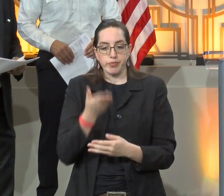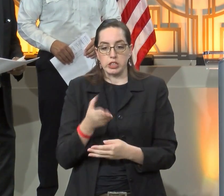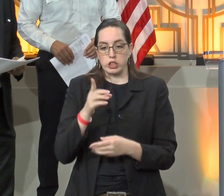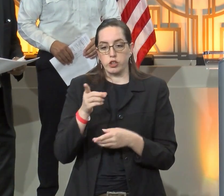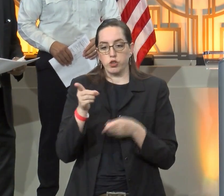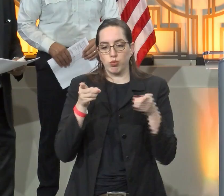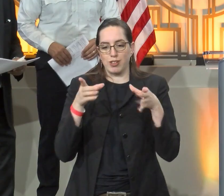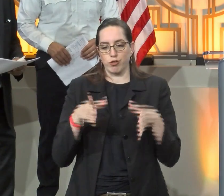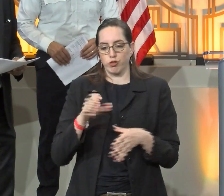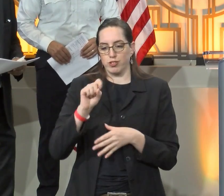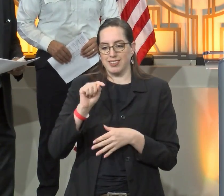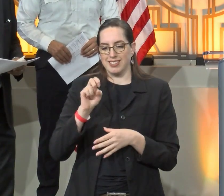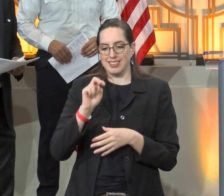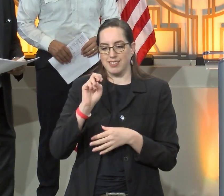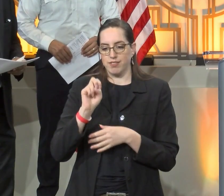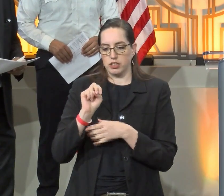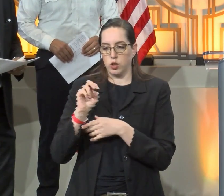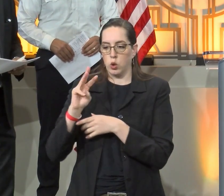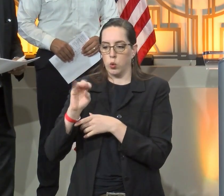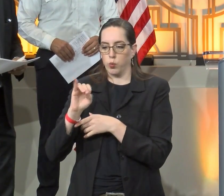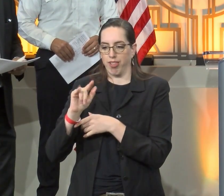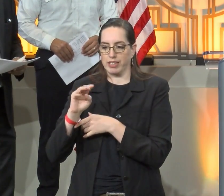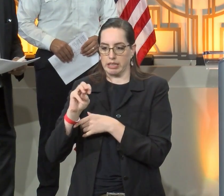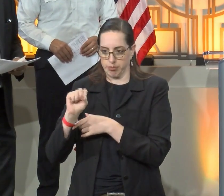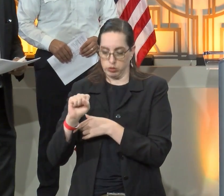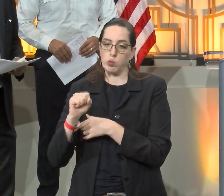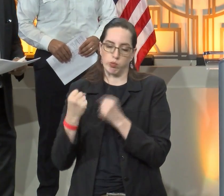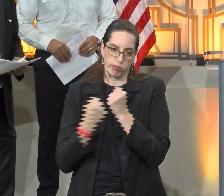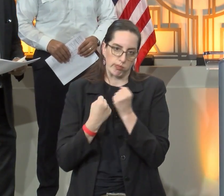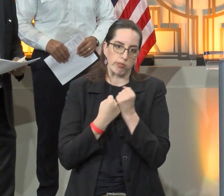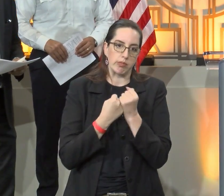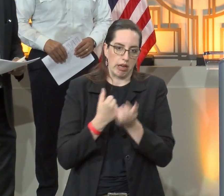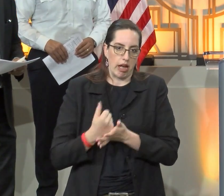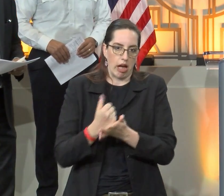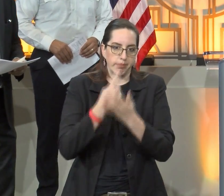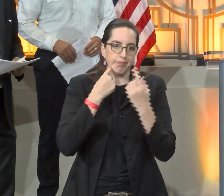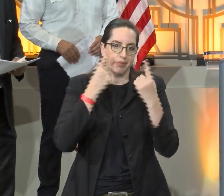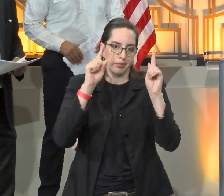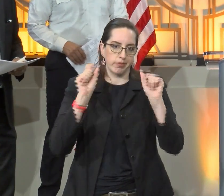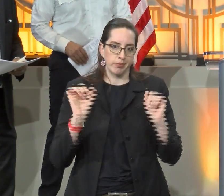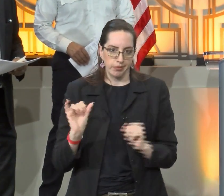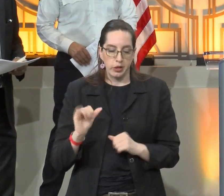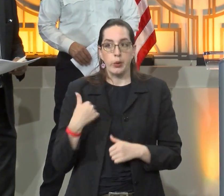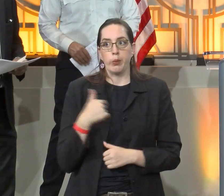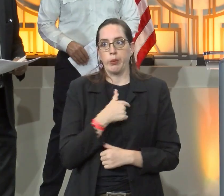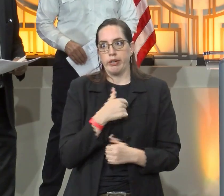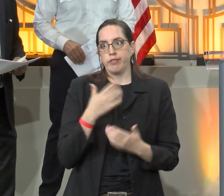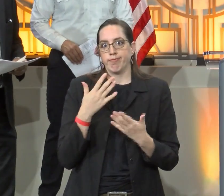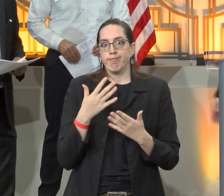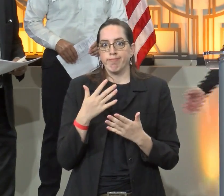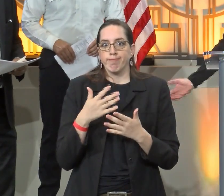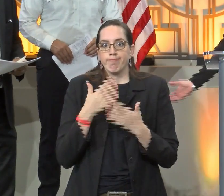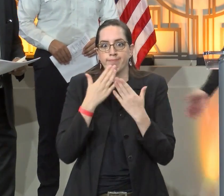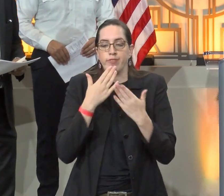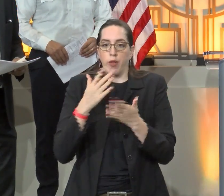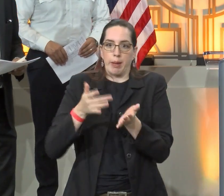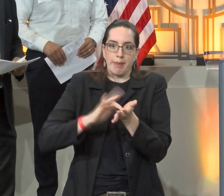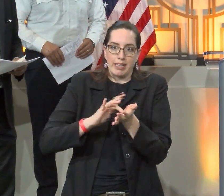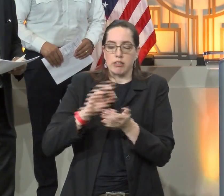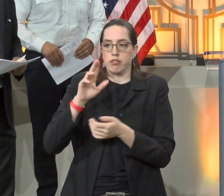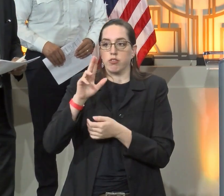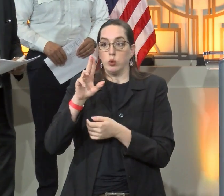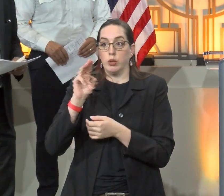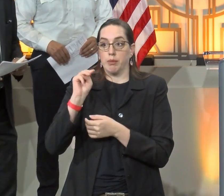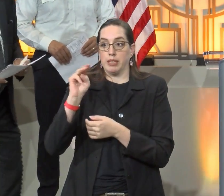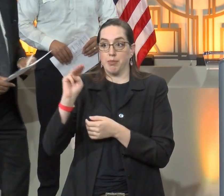Director Stephen Williams, who's been a close ally in making this happen too. I really appreciate that. And of course, we're grateful for the medical providers,